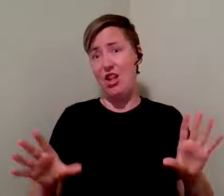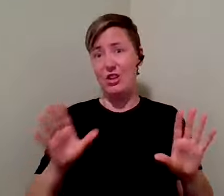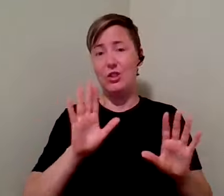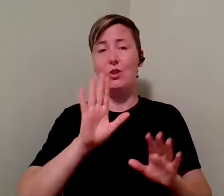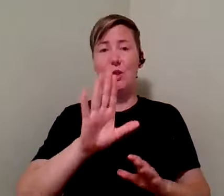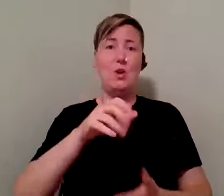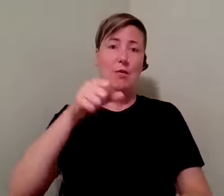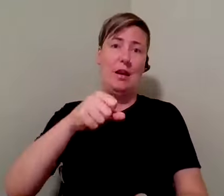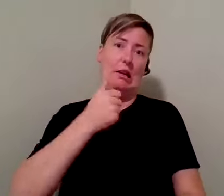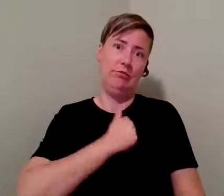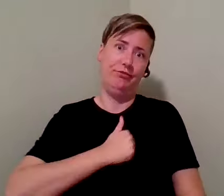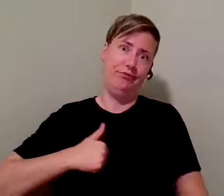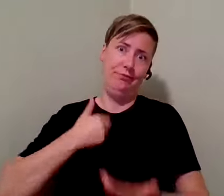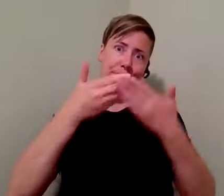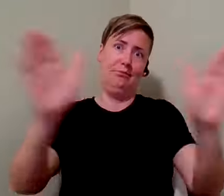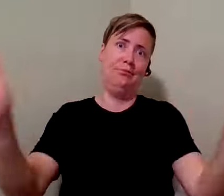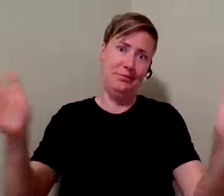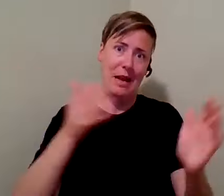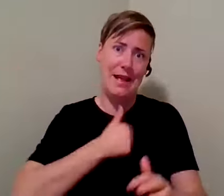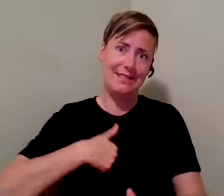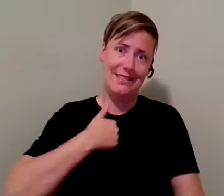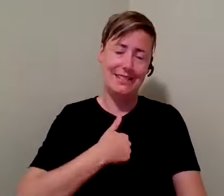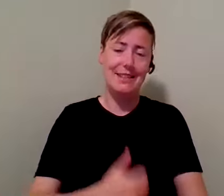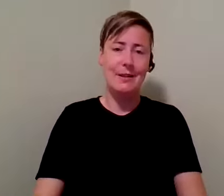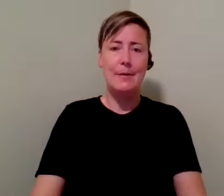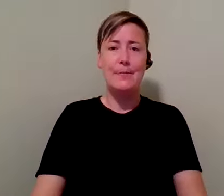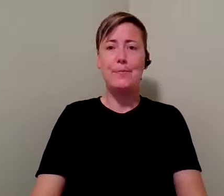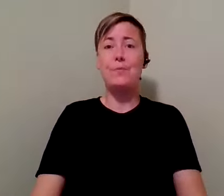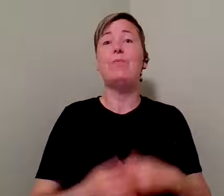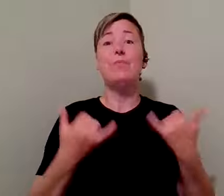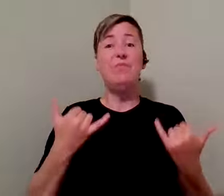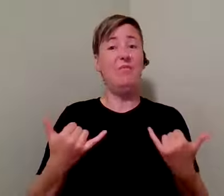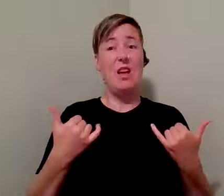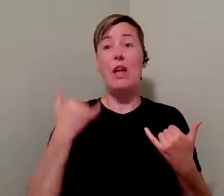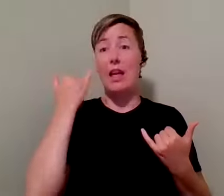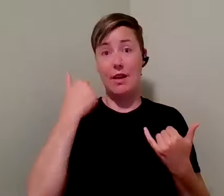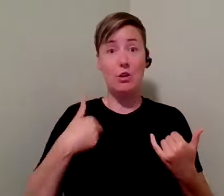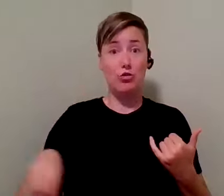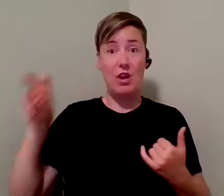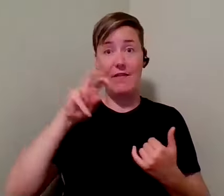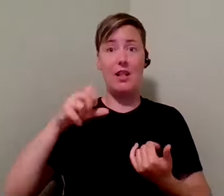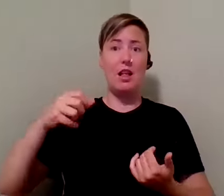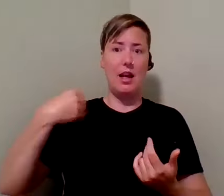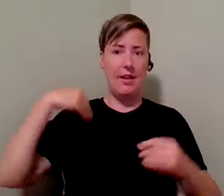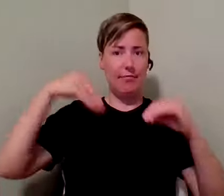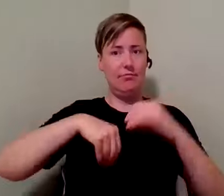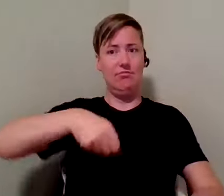And I have since learned when I travel, I only take carry-on baggage because whatever I need, I can just buy when I land over